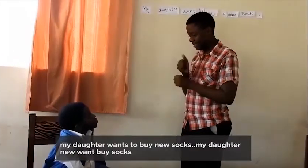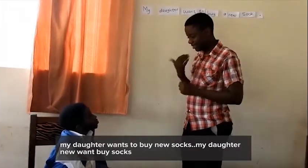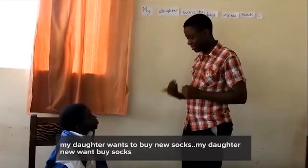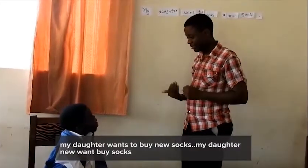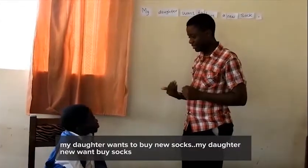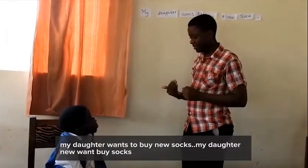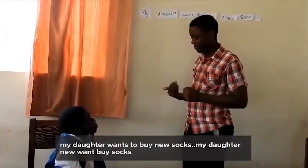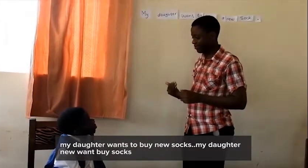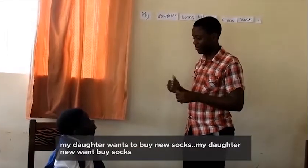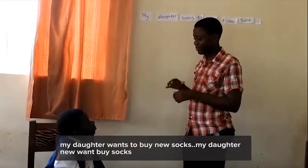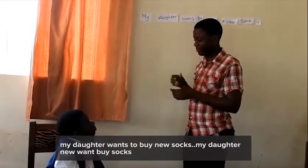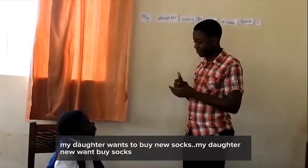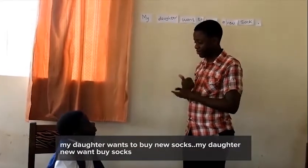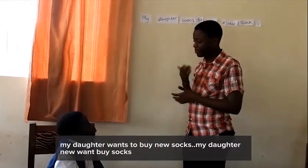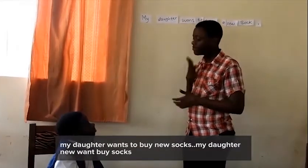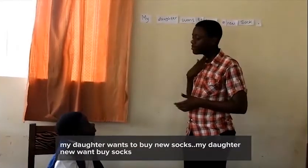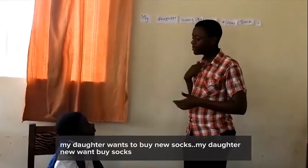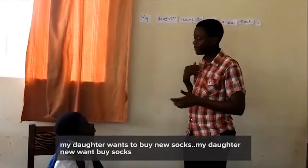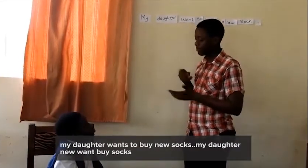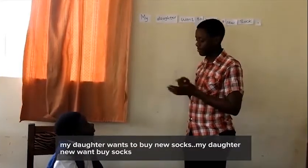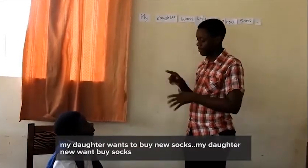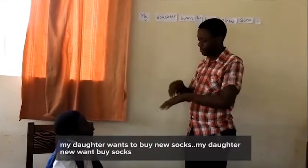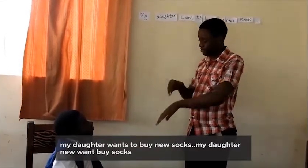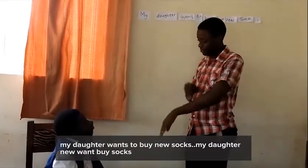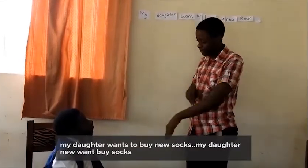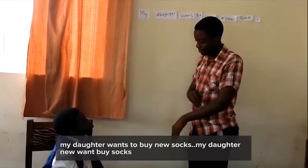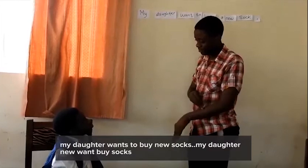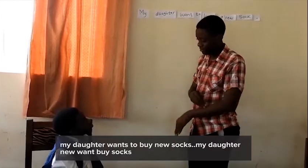My daughter want buy socks.